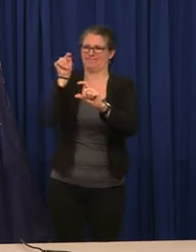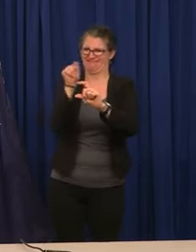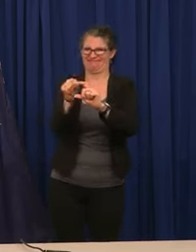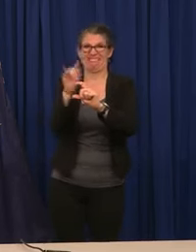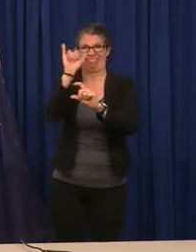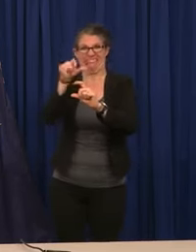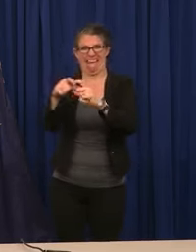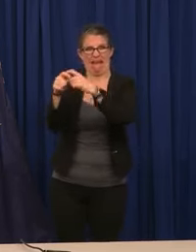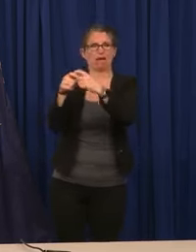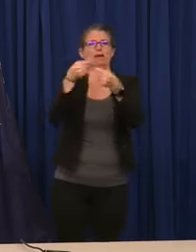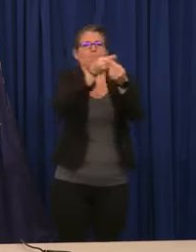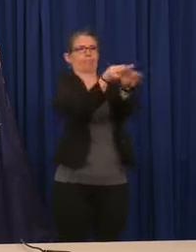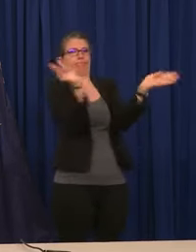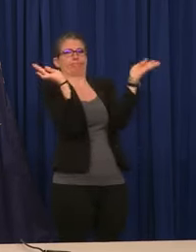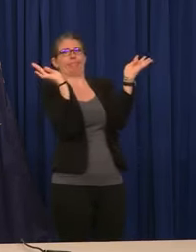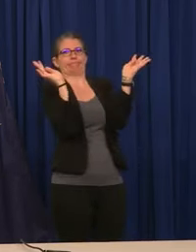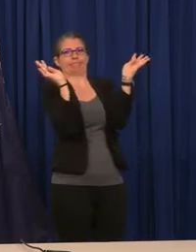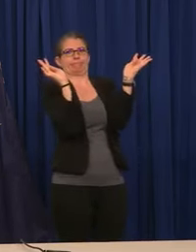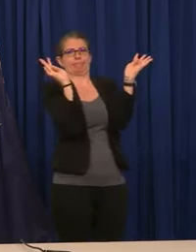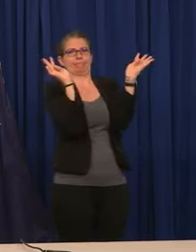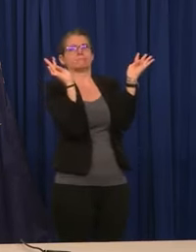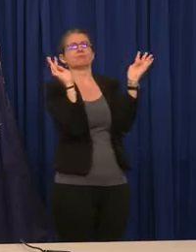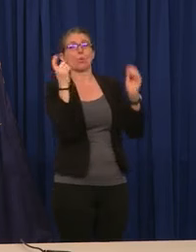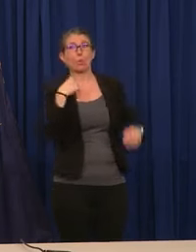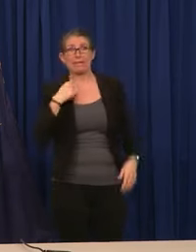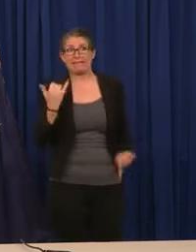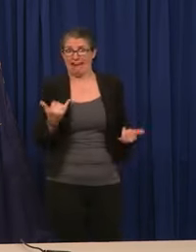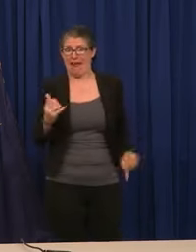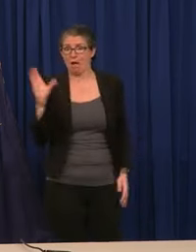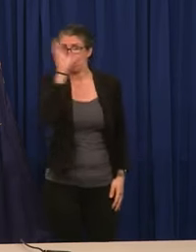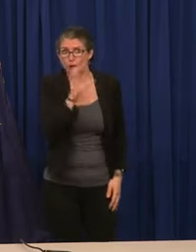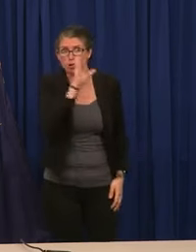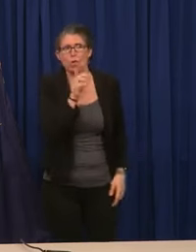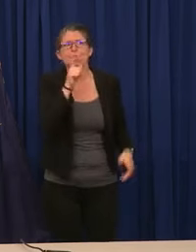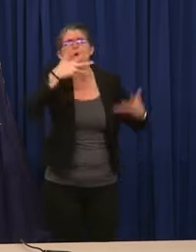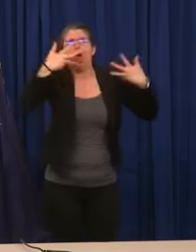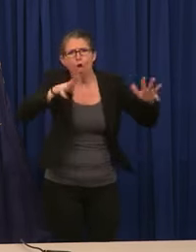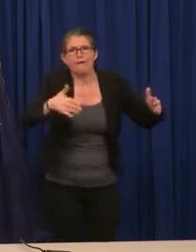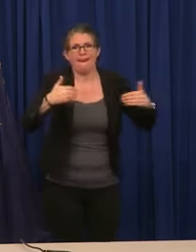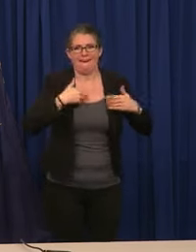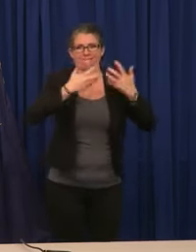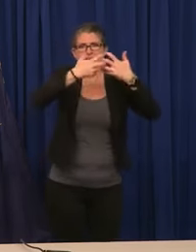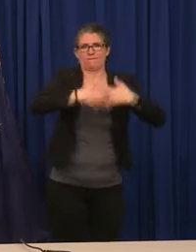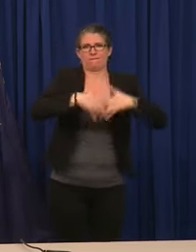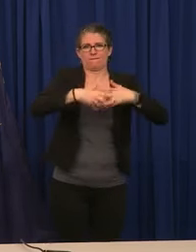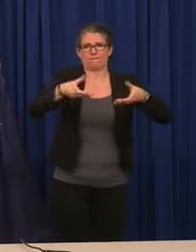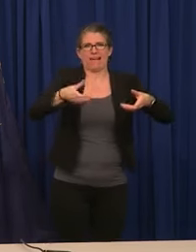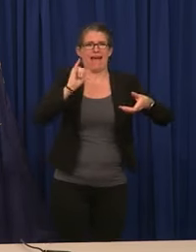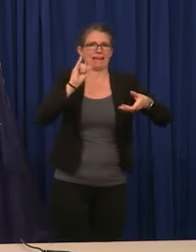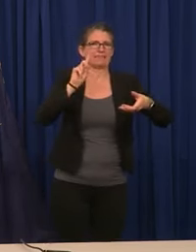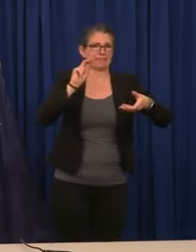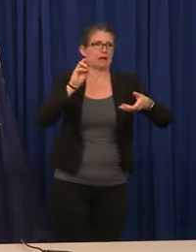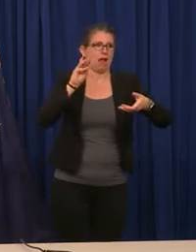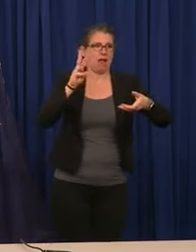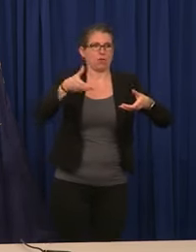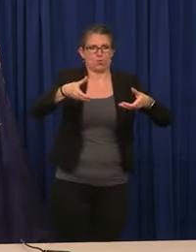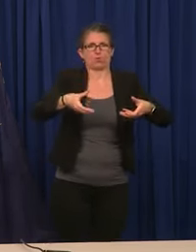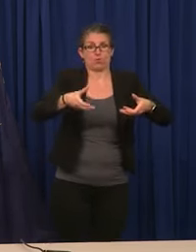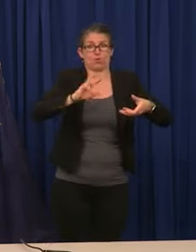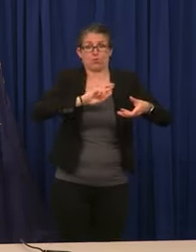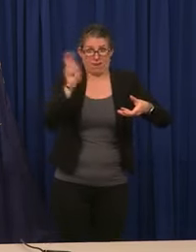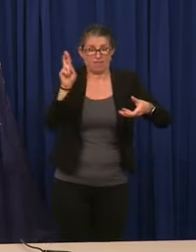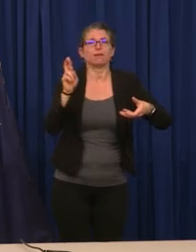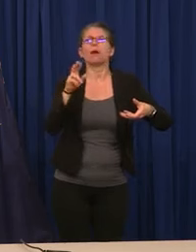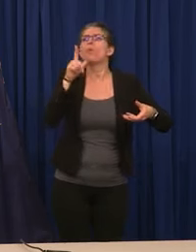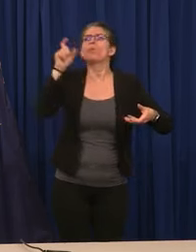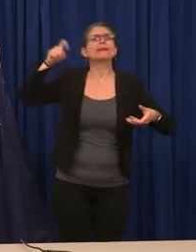B, which ones don't but really could use it in order to effectuate our goals of reducing PPE and getting fast